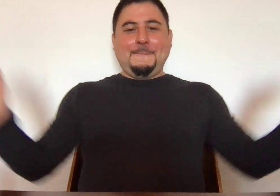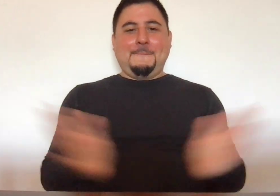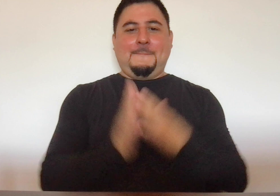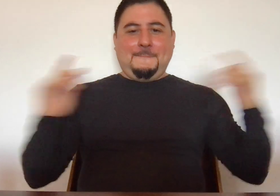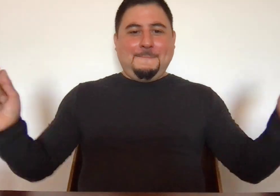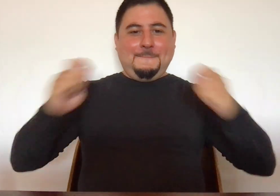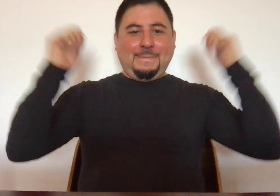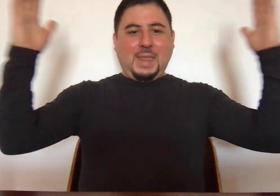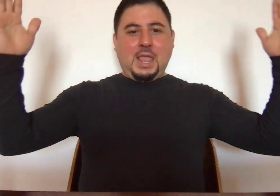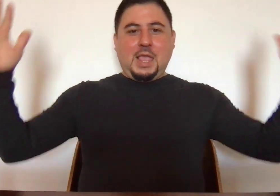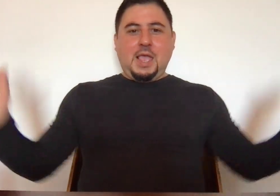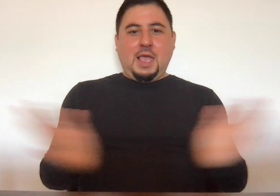alleluia,